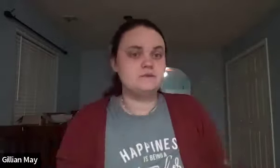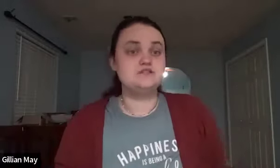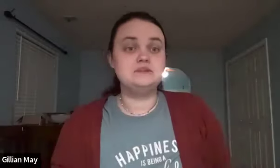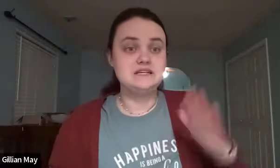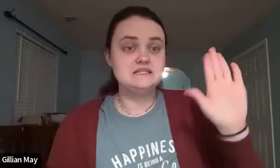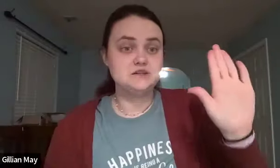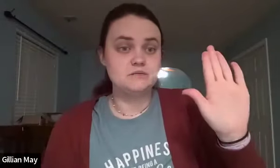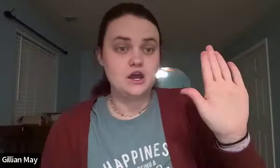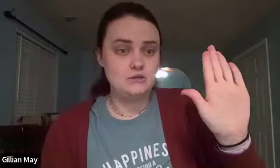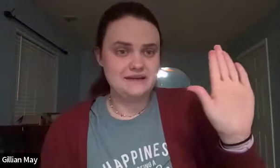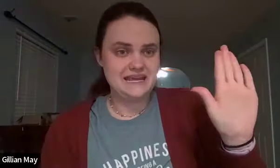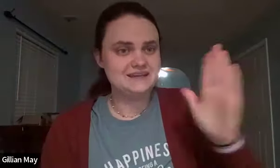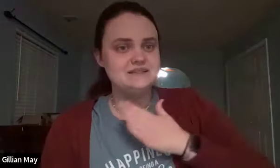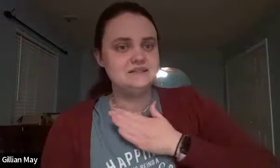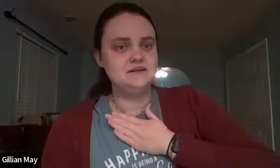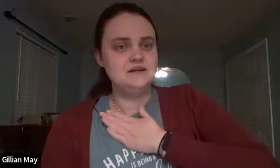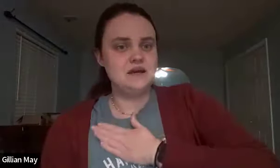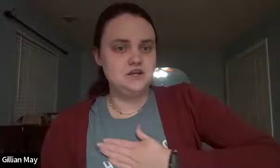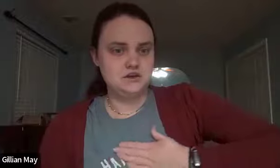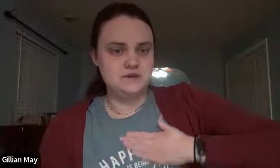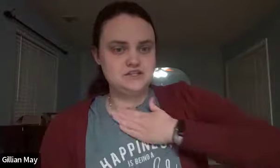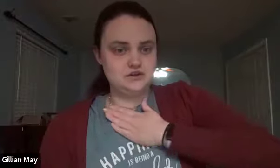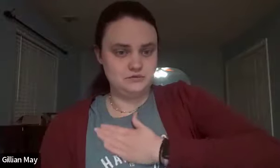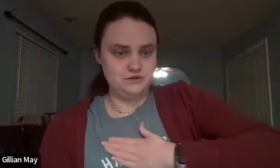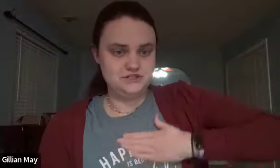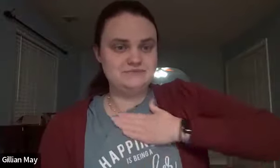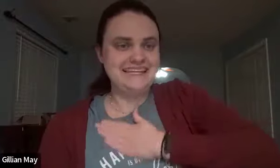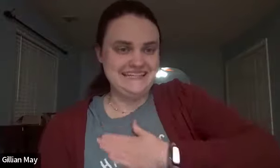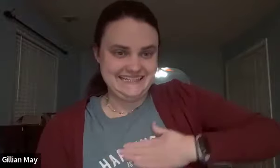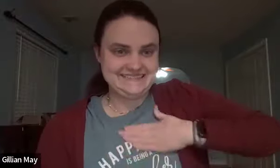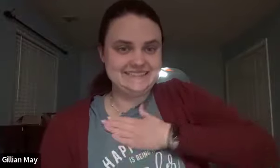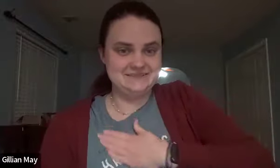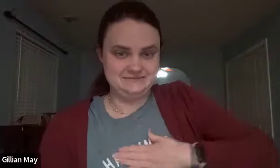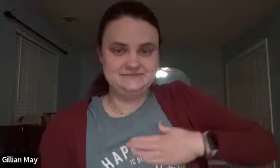me. So please is going to be open hand and you're going to make a circle motion. Please.